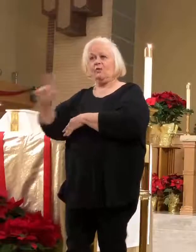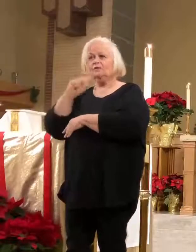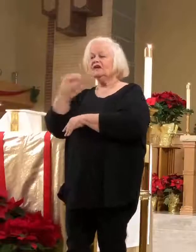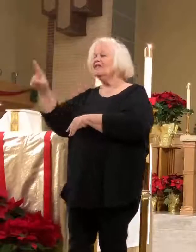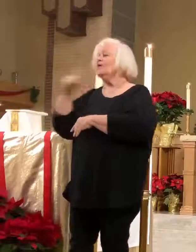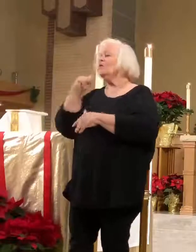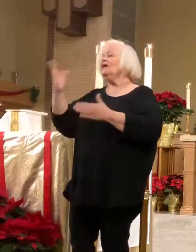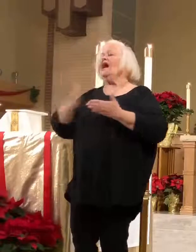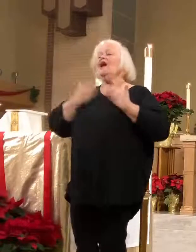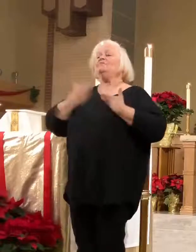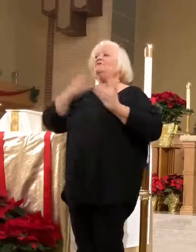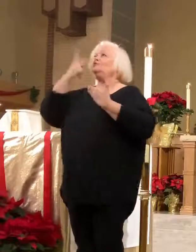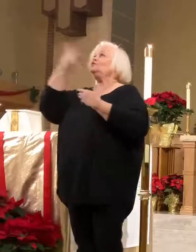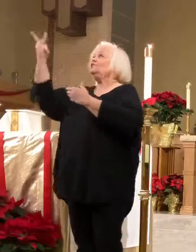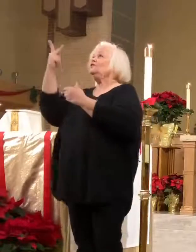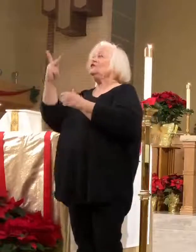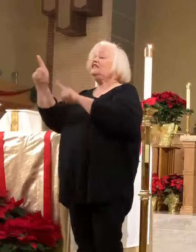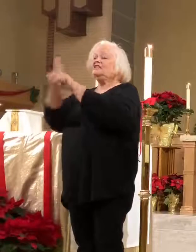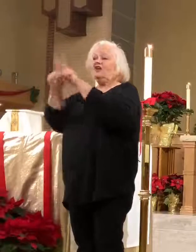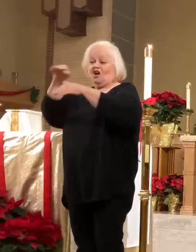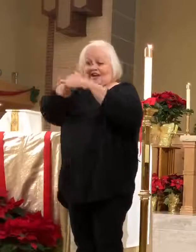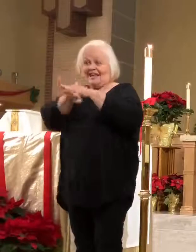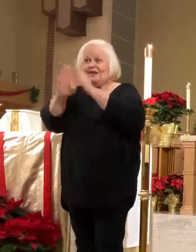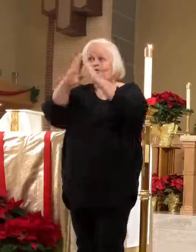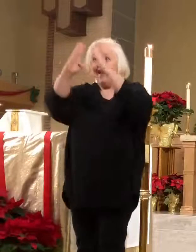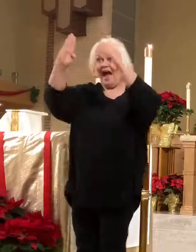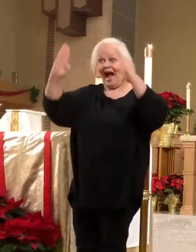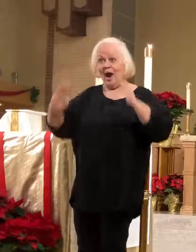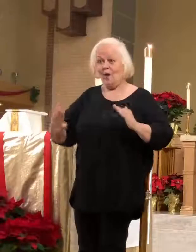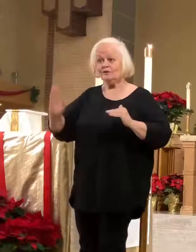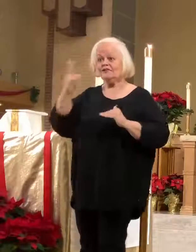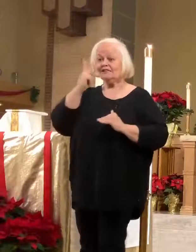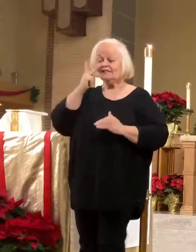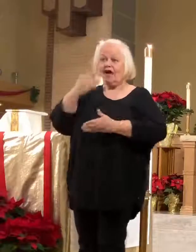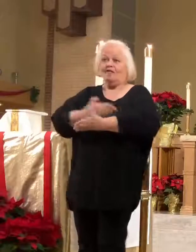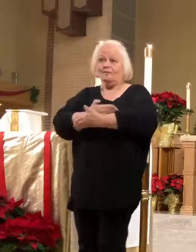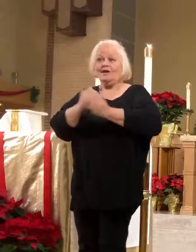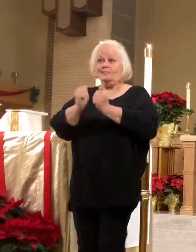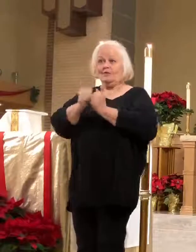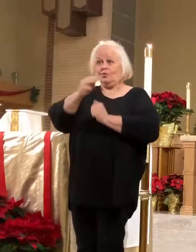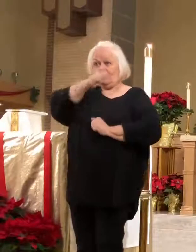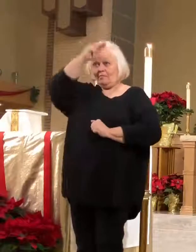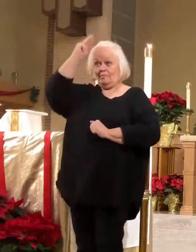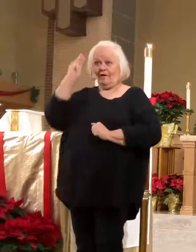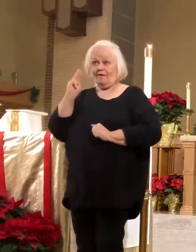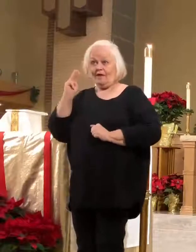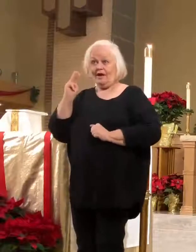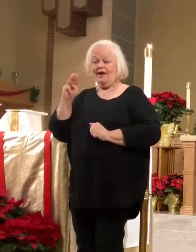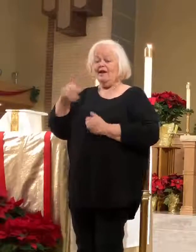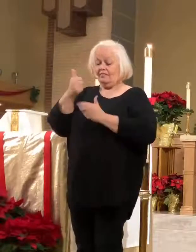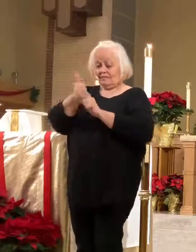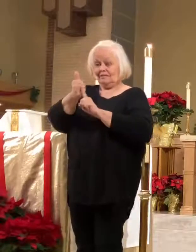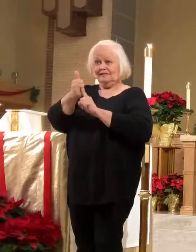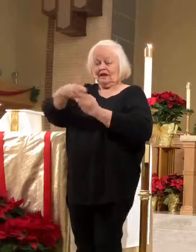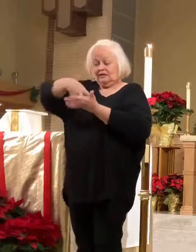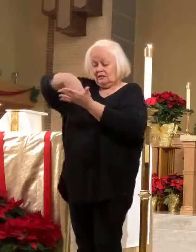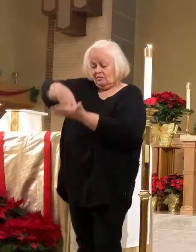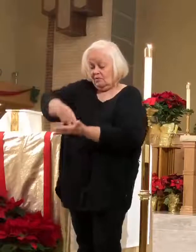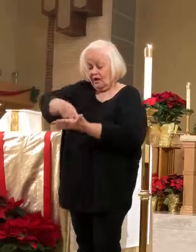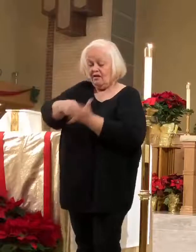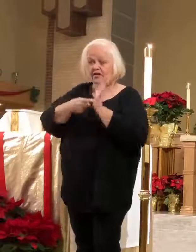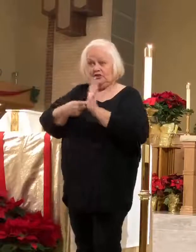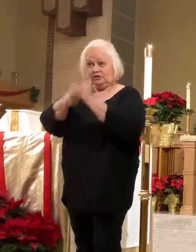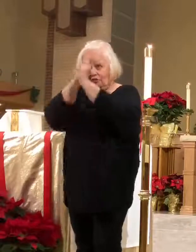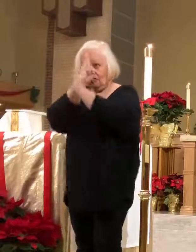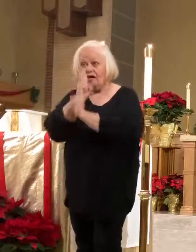overjoyed at seeing the star, and on entering the house, they saw the child with Mary, his mother. They prostrated themselves and did him